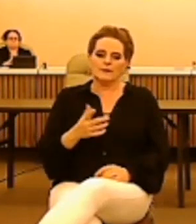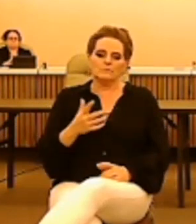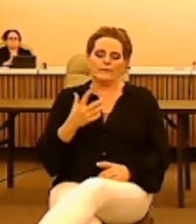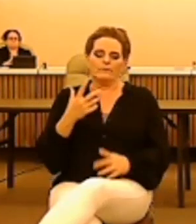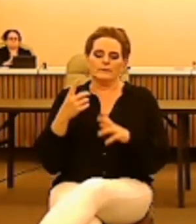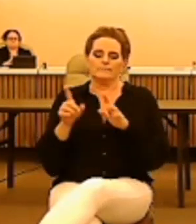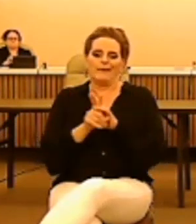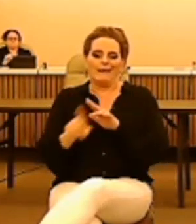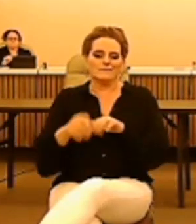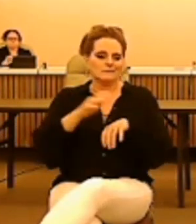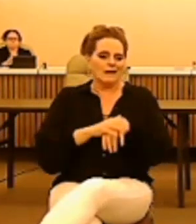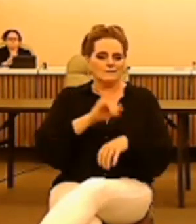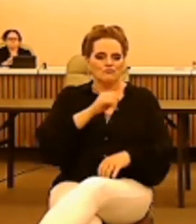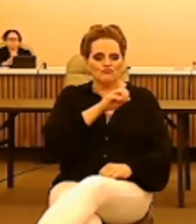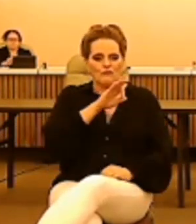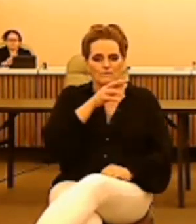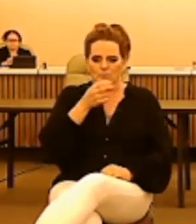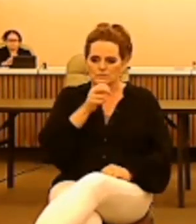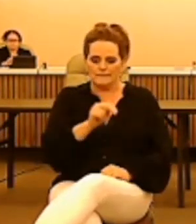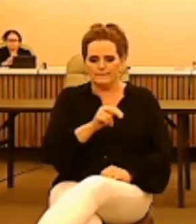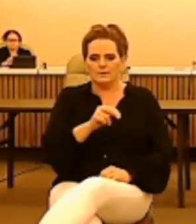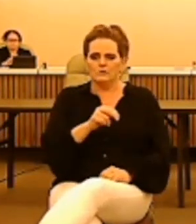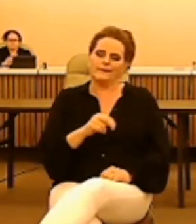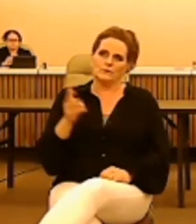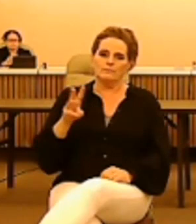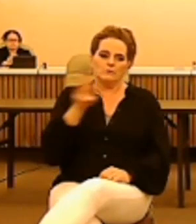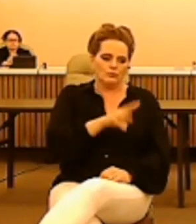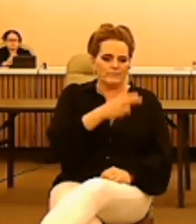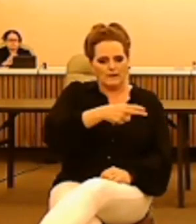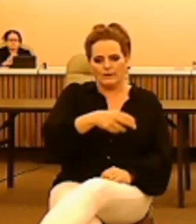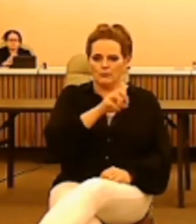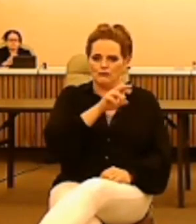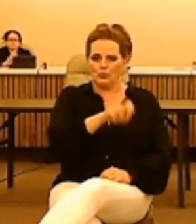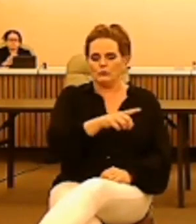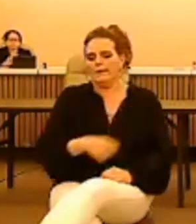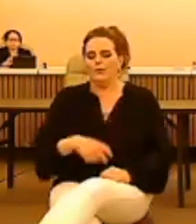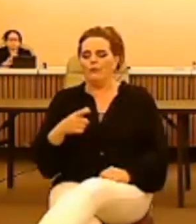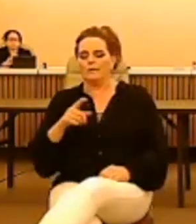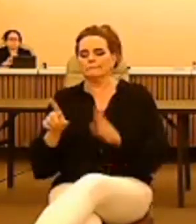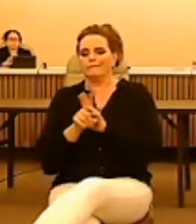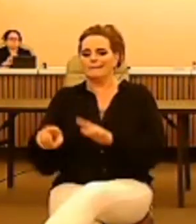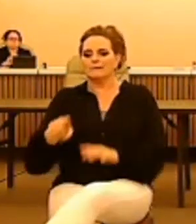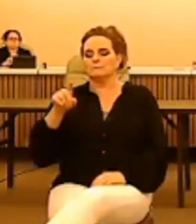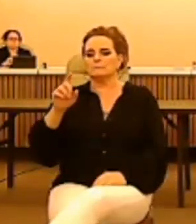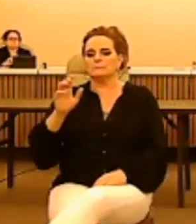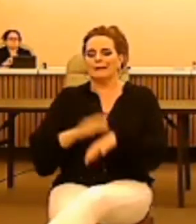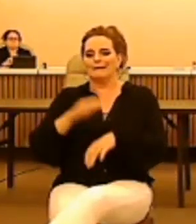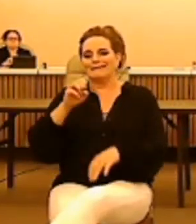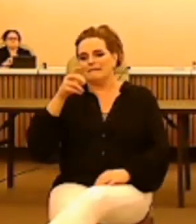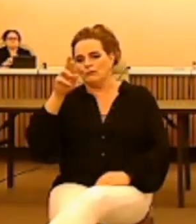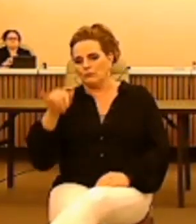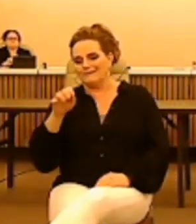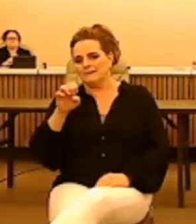exits onto Jefferson, or excuse me, West Henrietta Road, whether it exits onto Erie Station Road, doesn't matter. If that